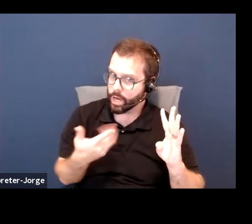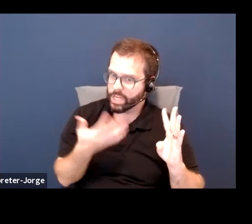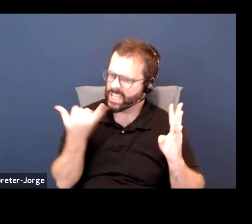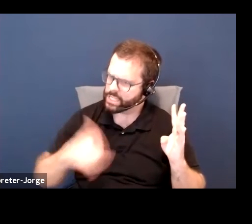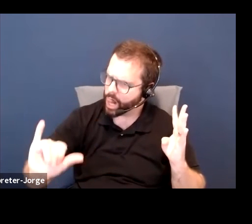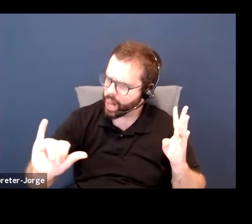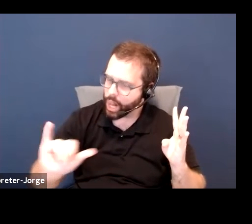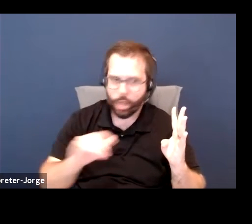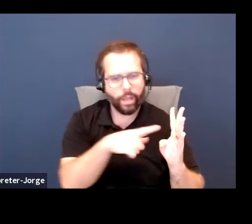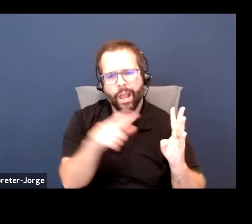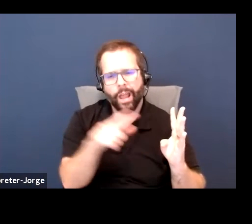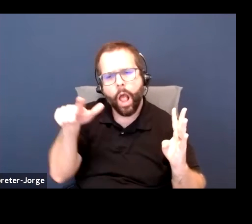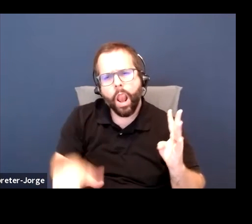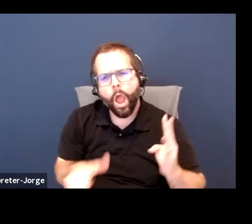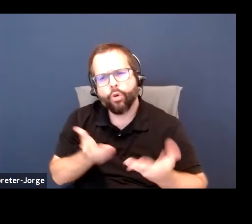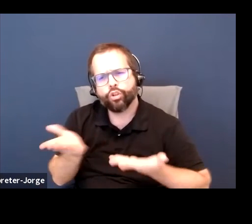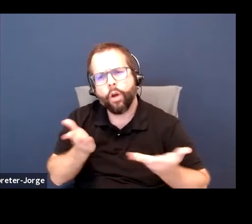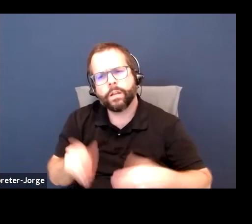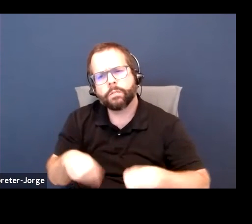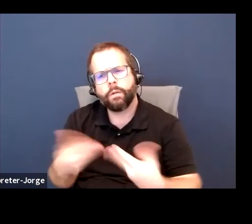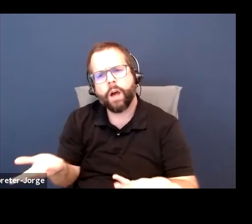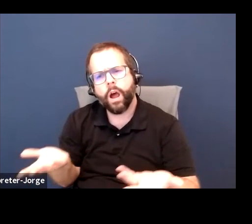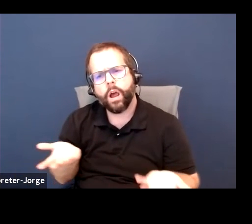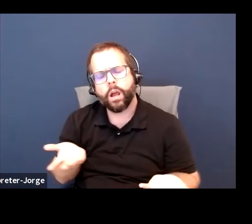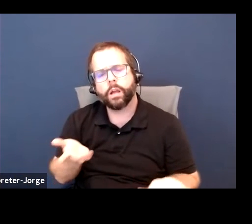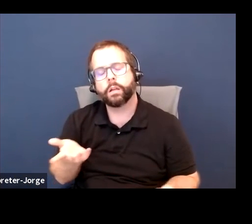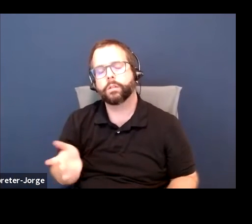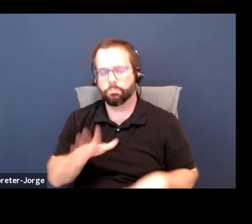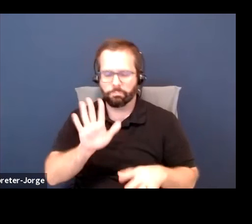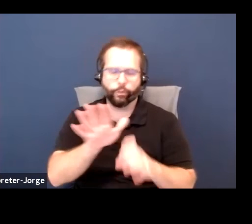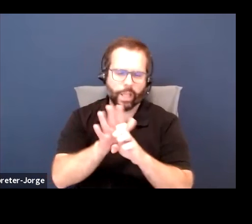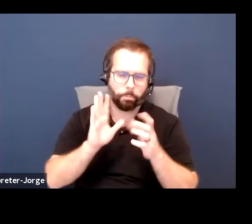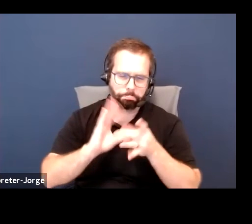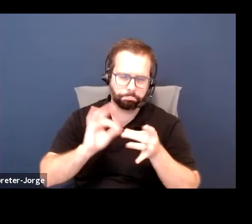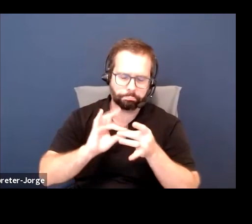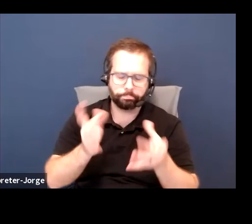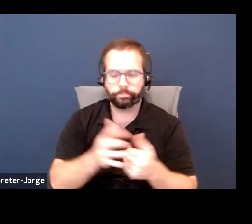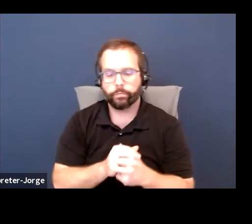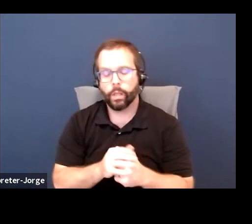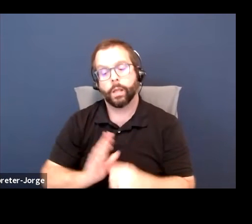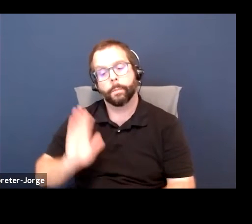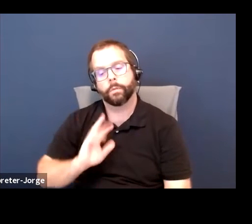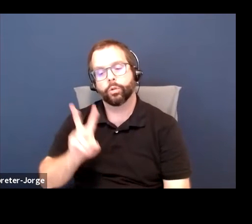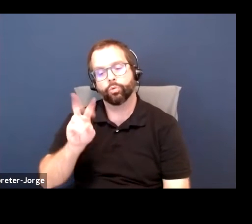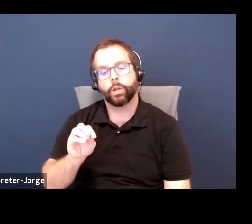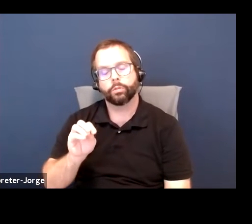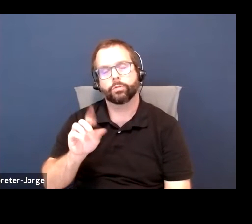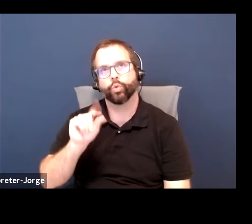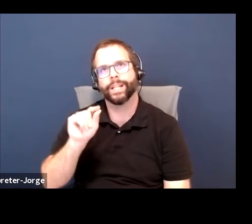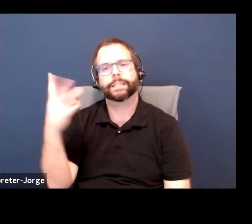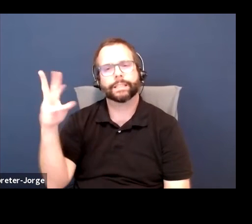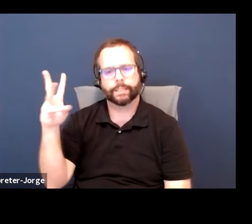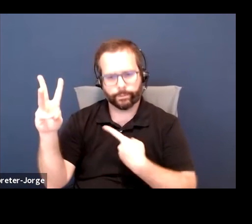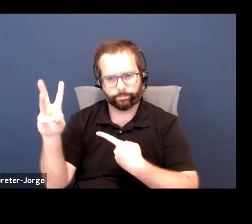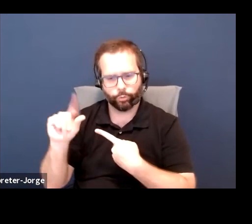good example of what has gone on here. So in 2016,